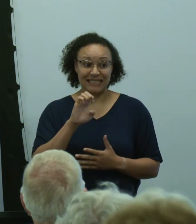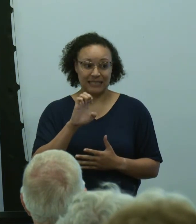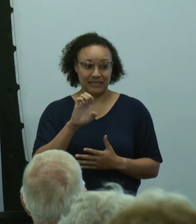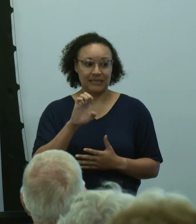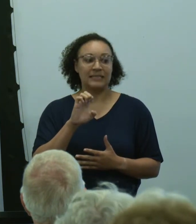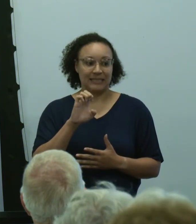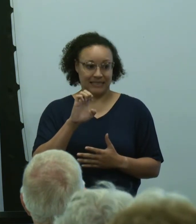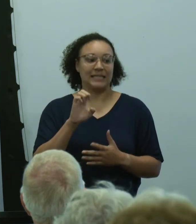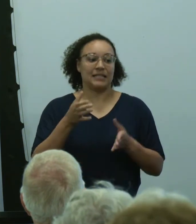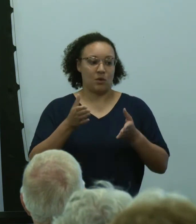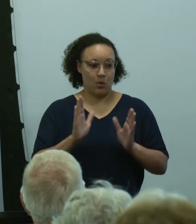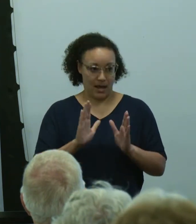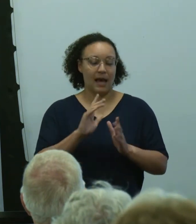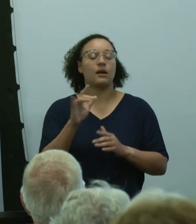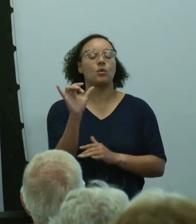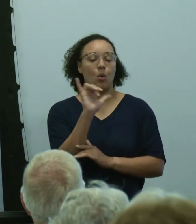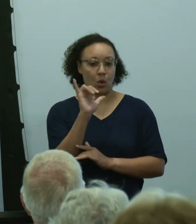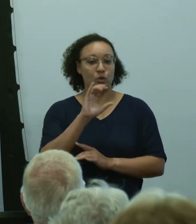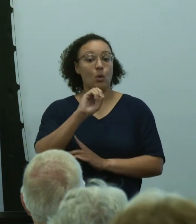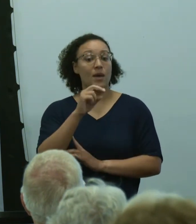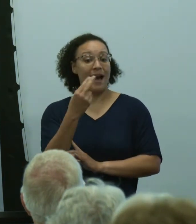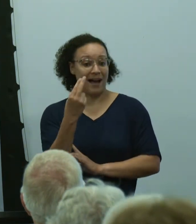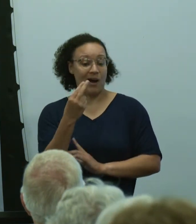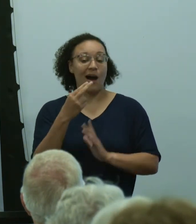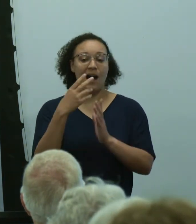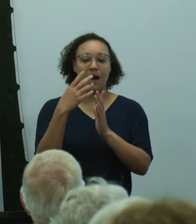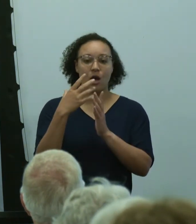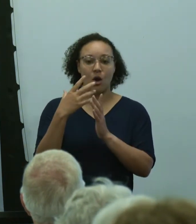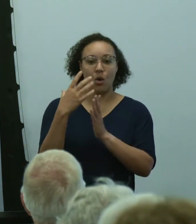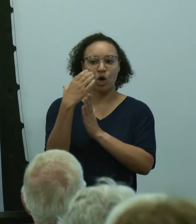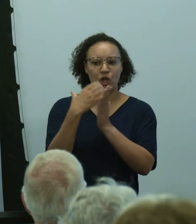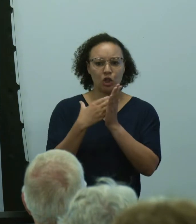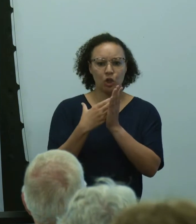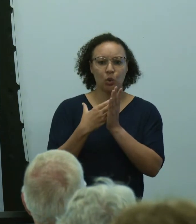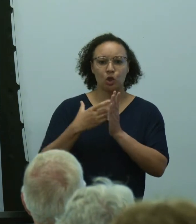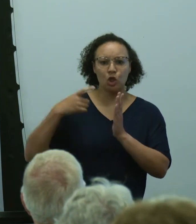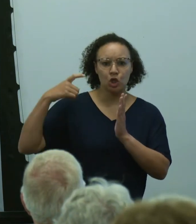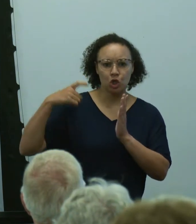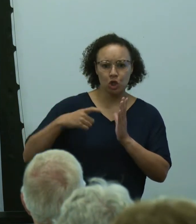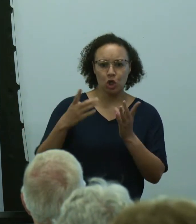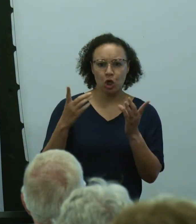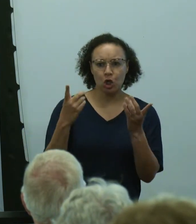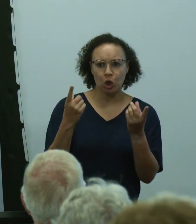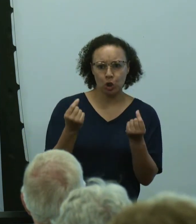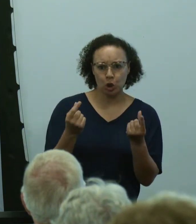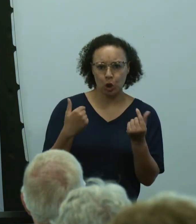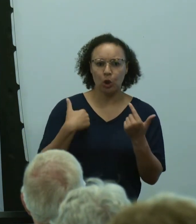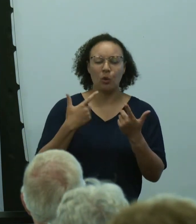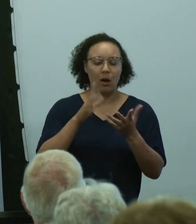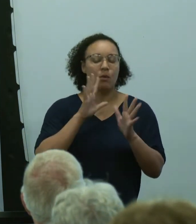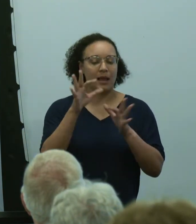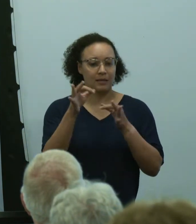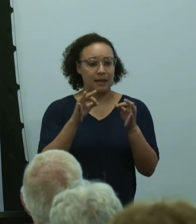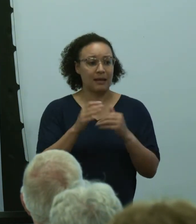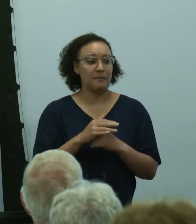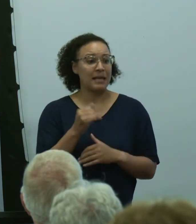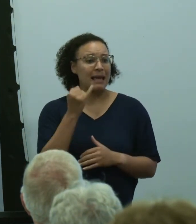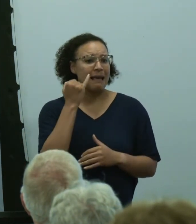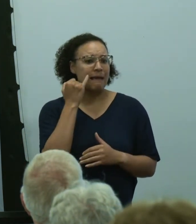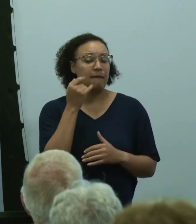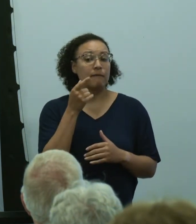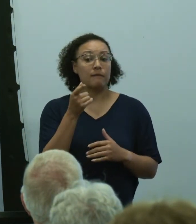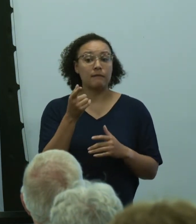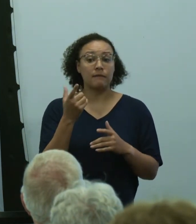constitutional amendment was supposed to work. And it is if you've been in a